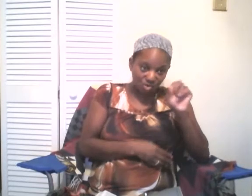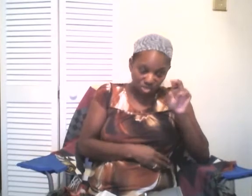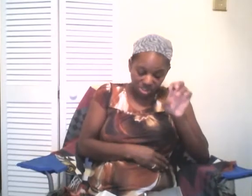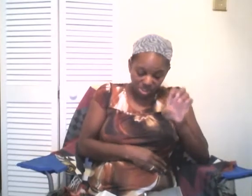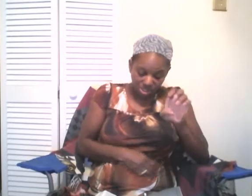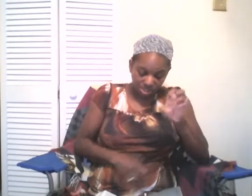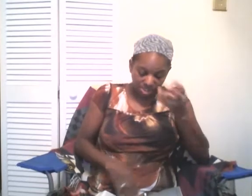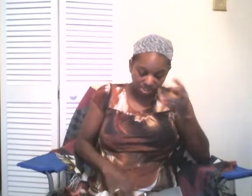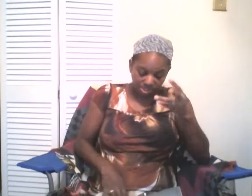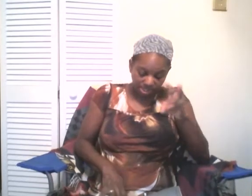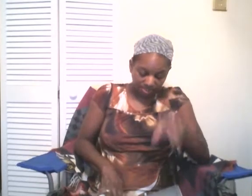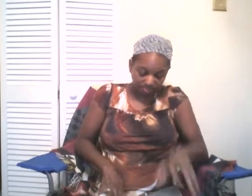Verse 16.